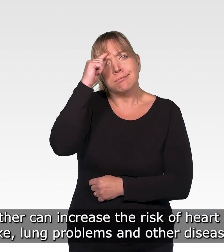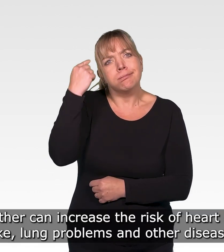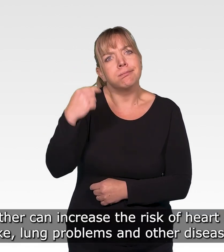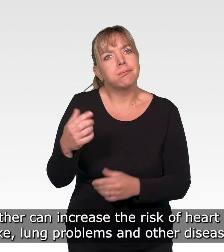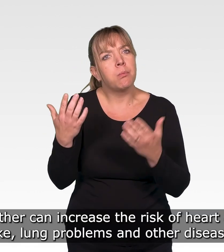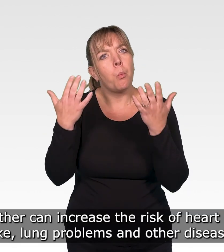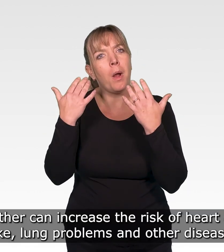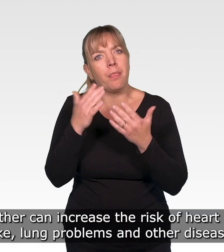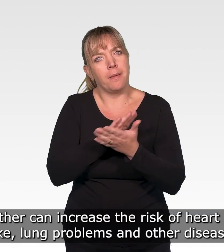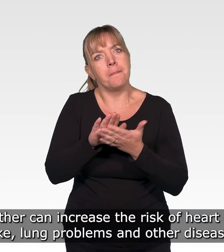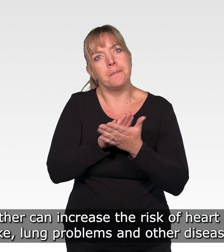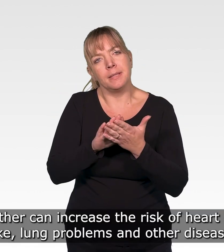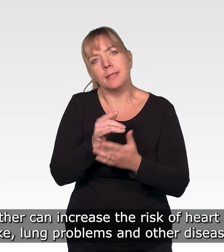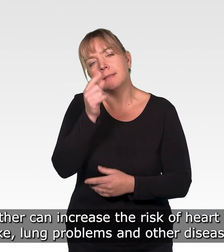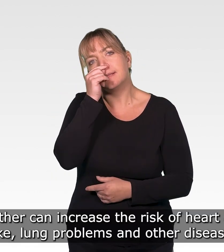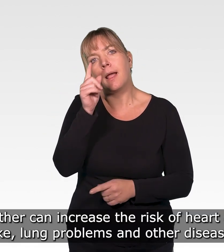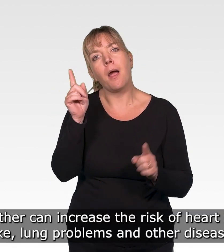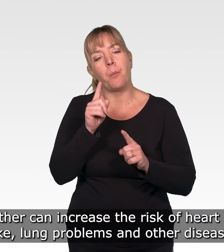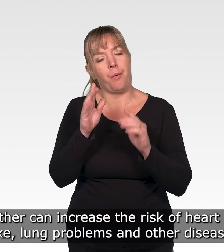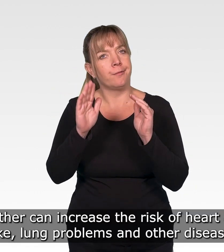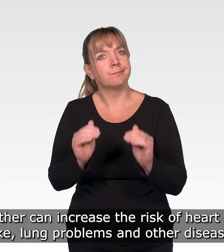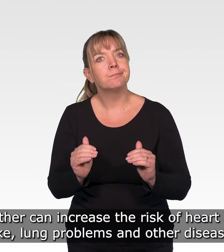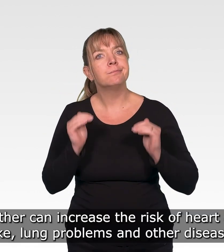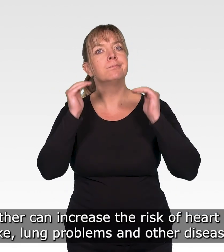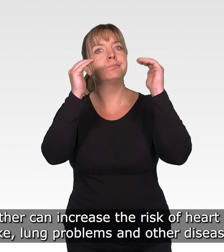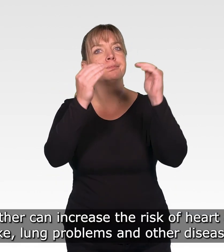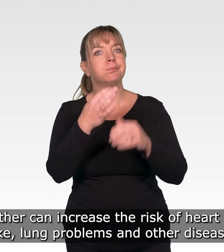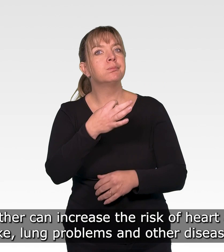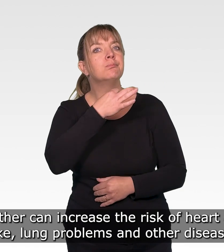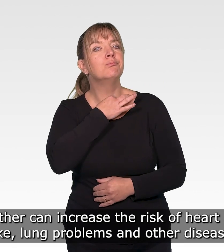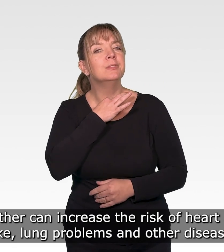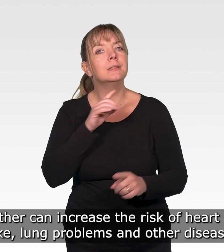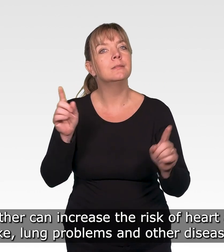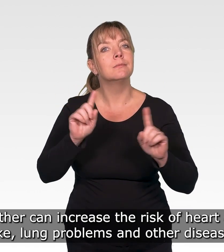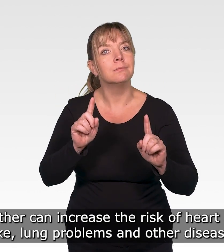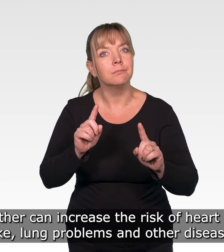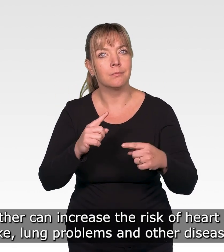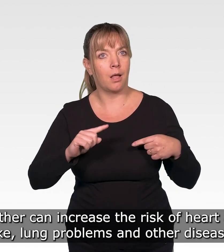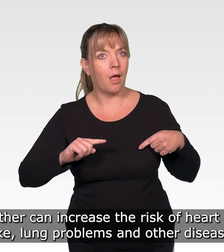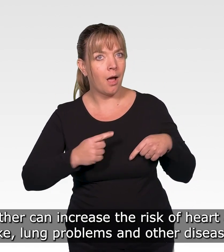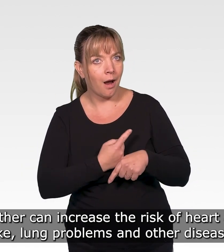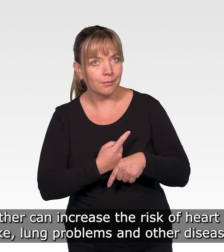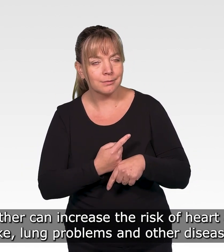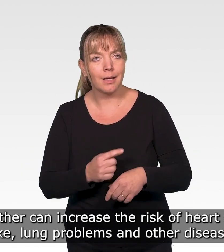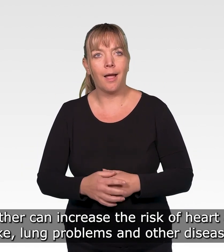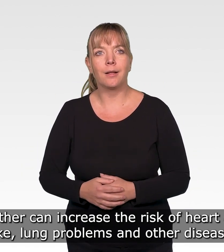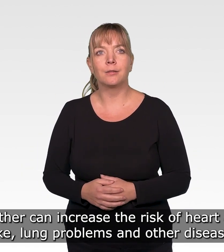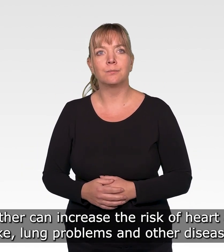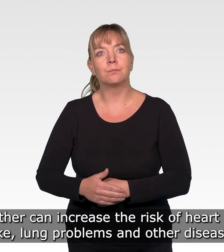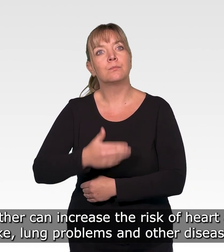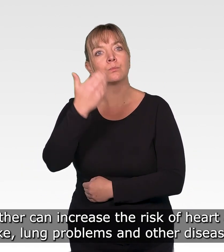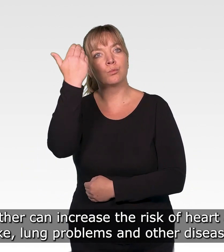Hot weather can increase the risk of heart attack, stroke, lung problems, and other diseases.